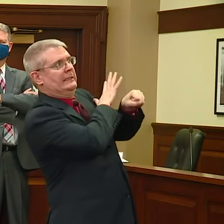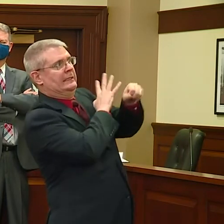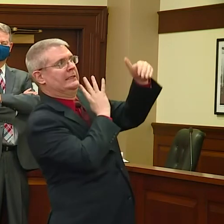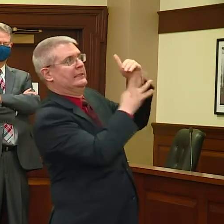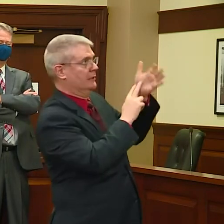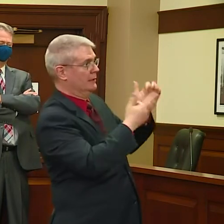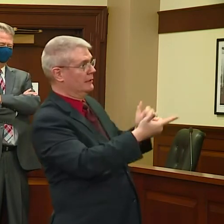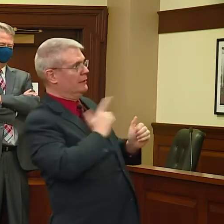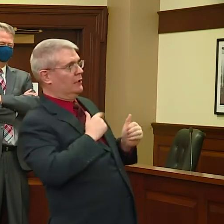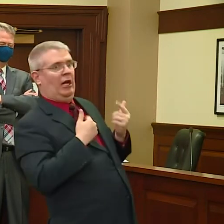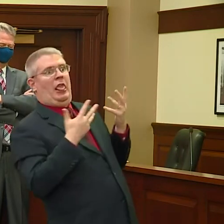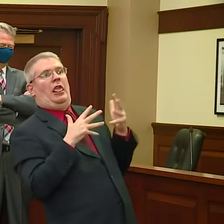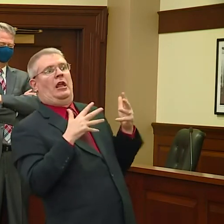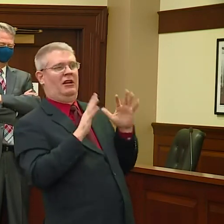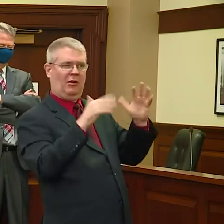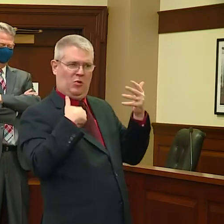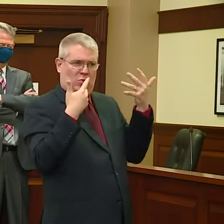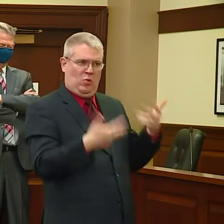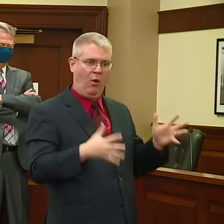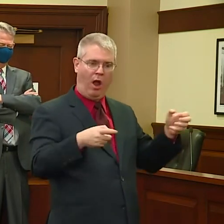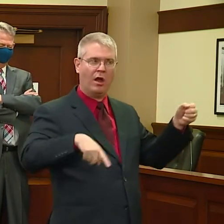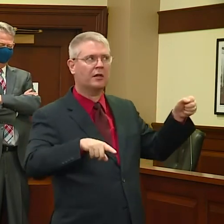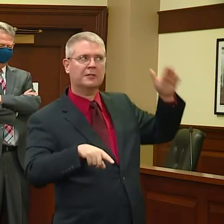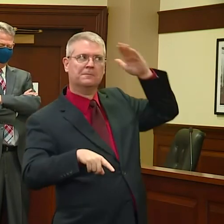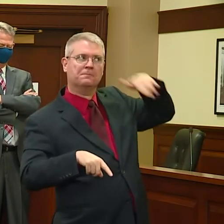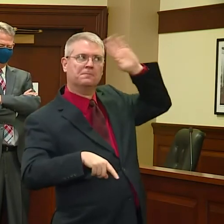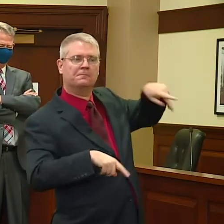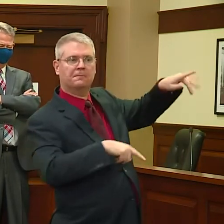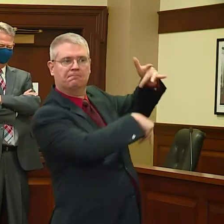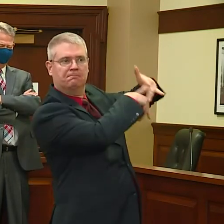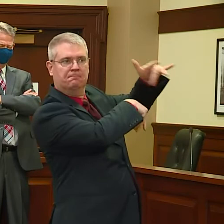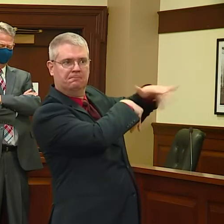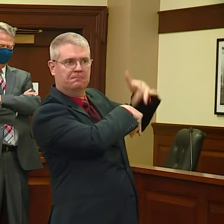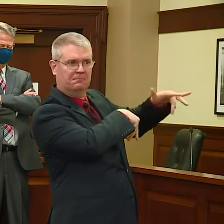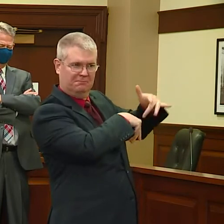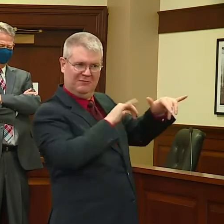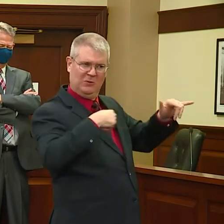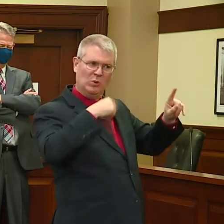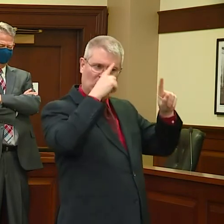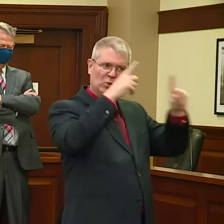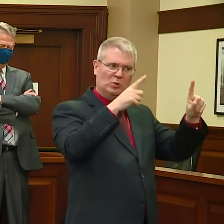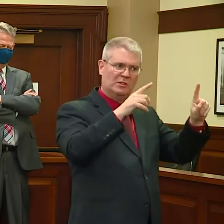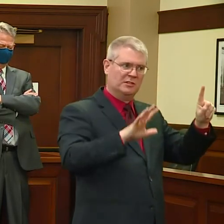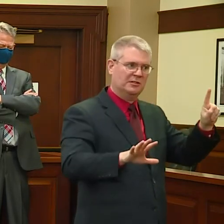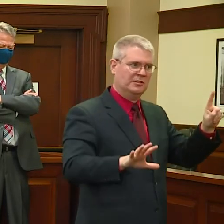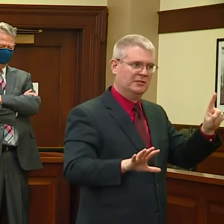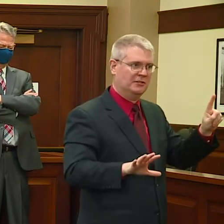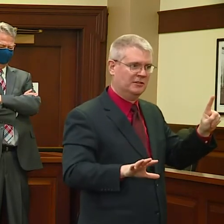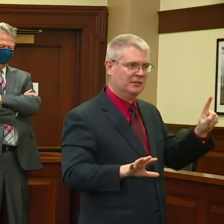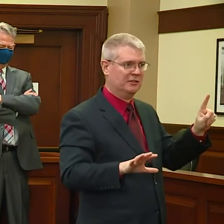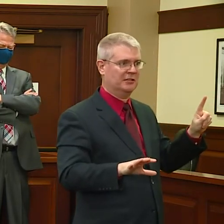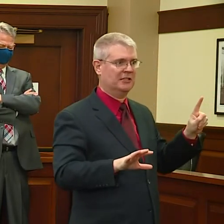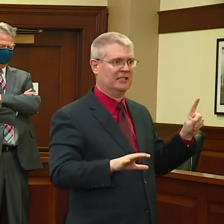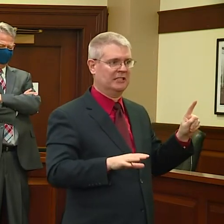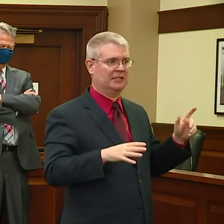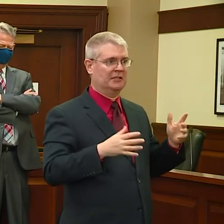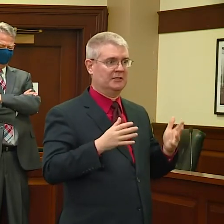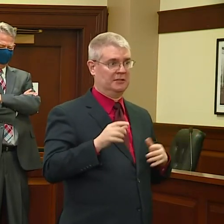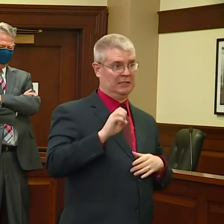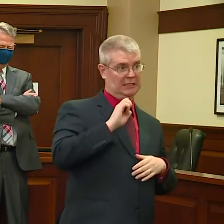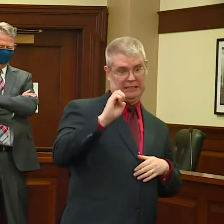thriving. We thank the governor's office and their swift response to the pandemic. taking the simple measures the governor